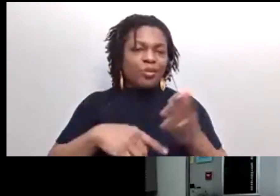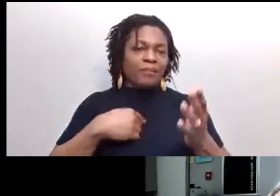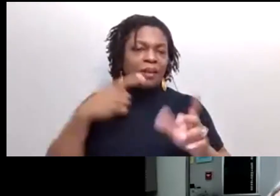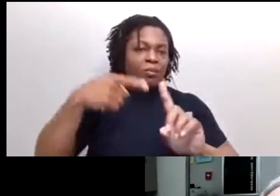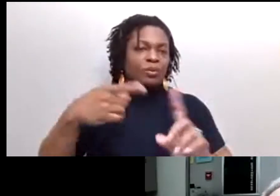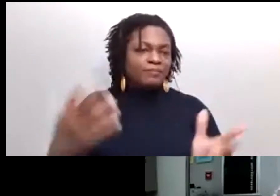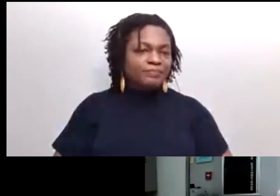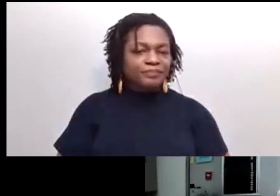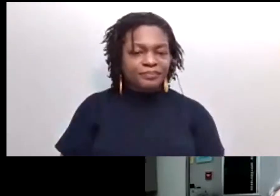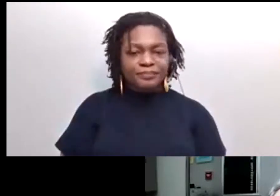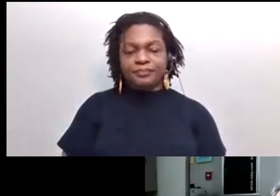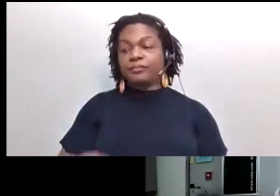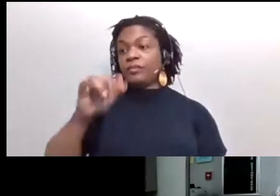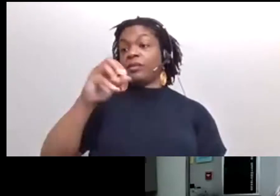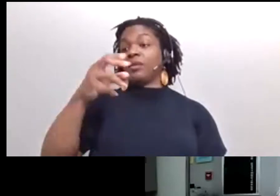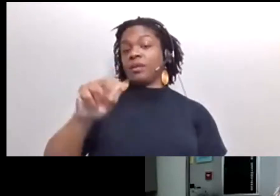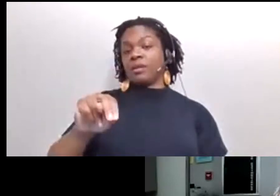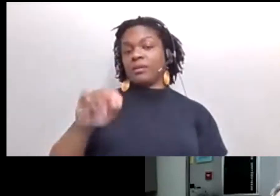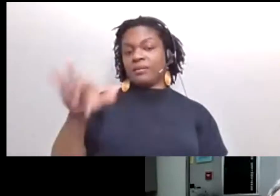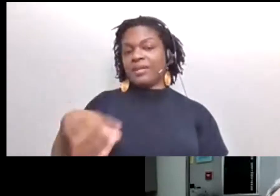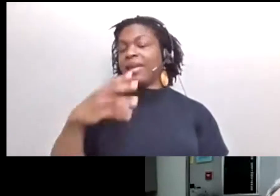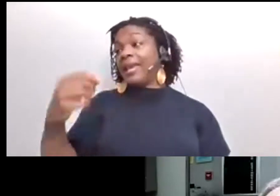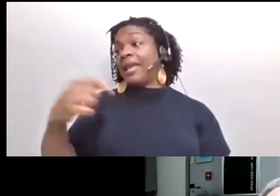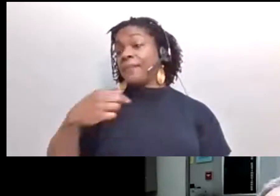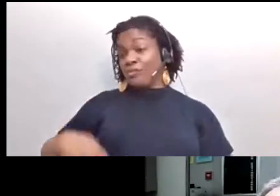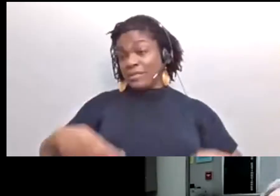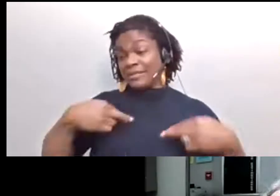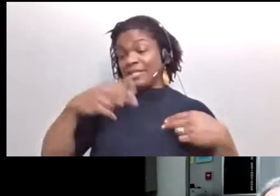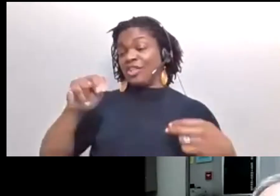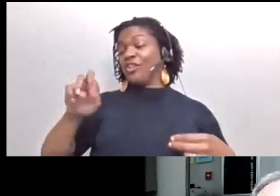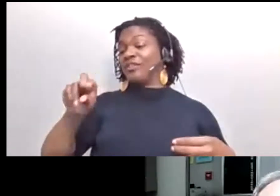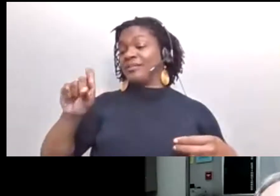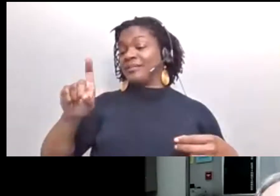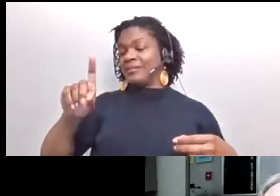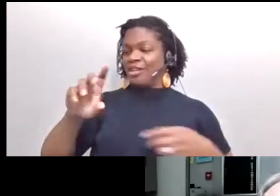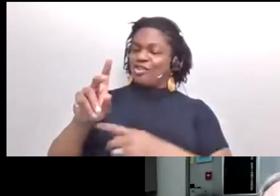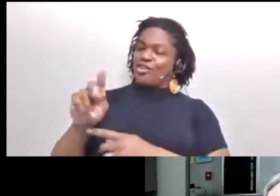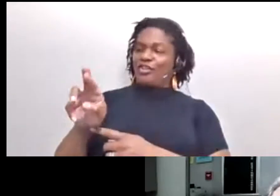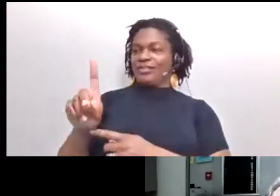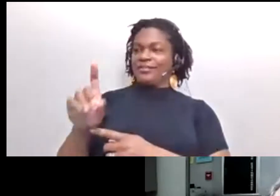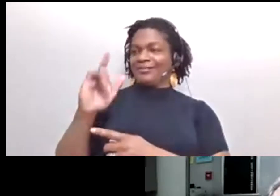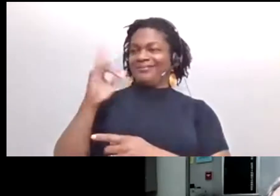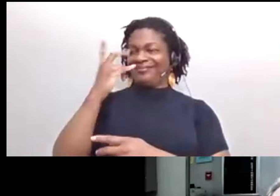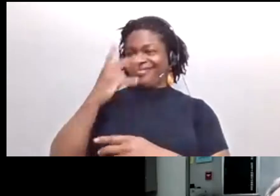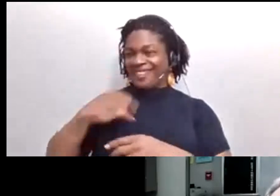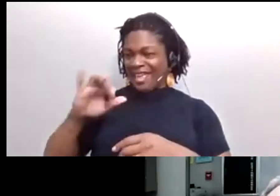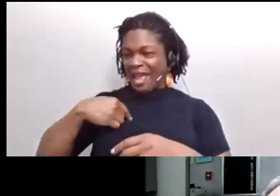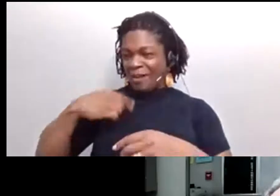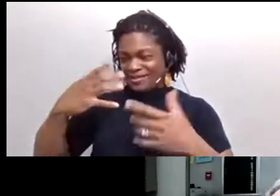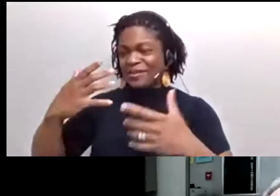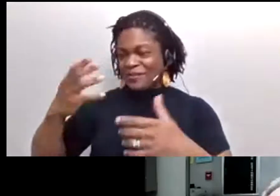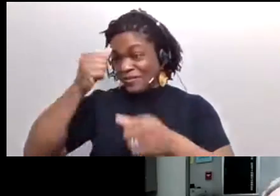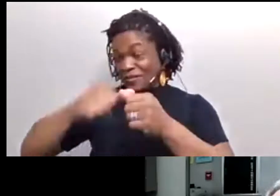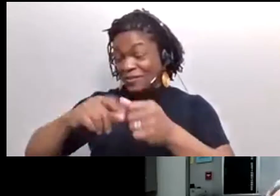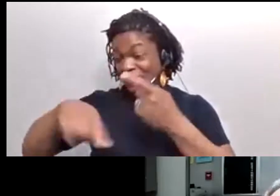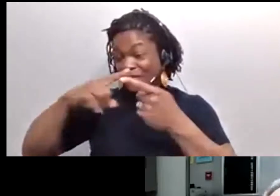John? Yeah, I'm one of the resident nerds that remembers when AI was just learning about human intelligence. And